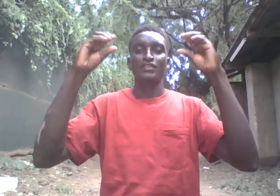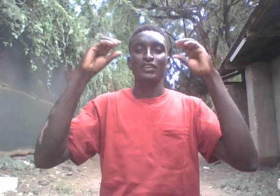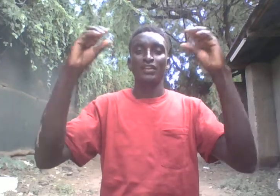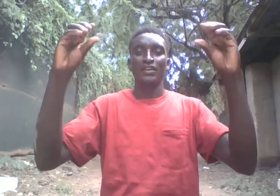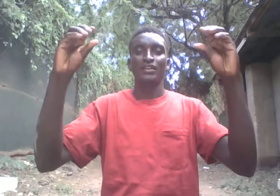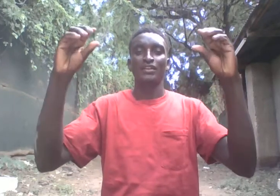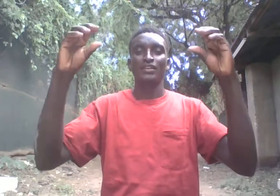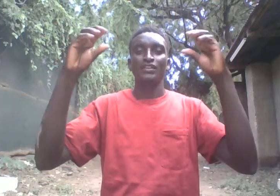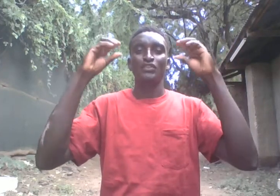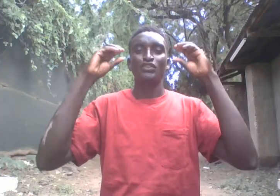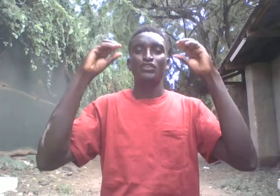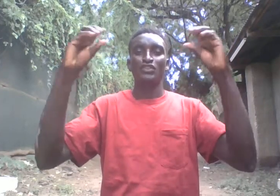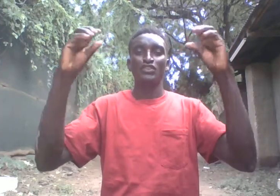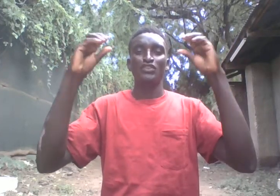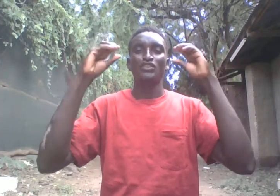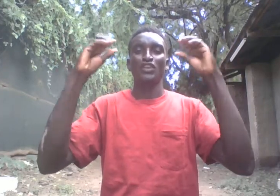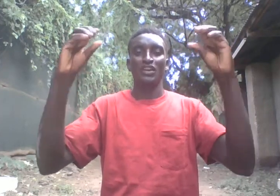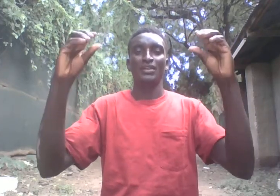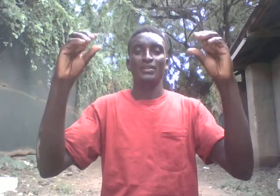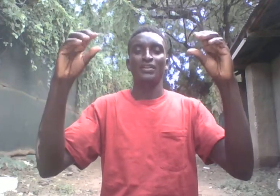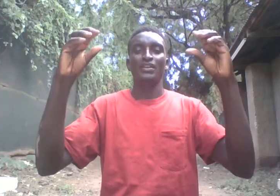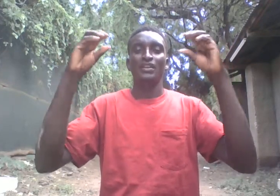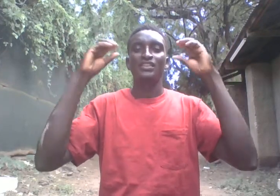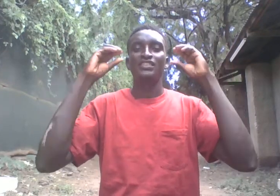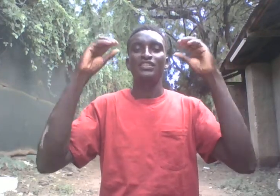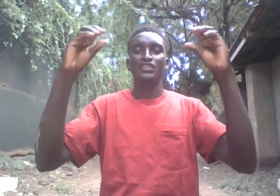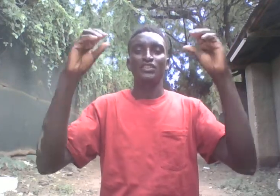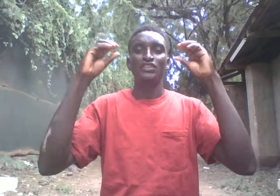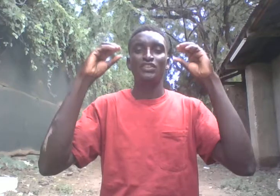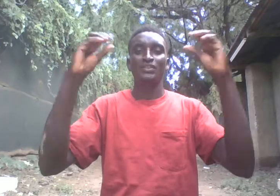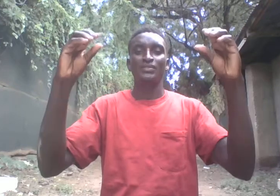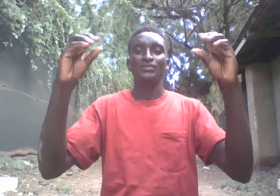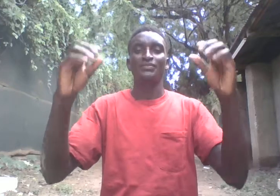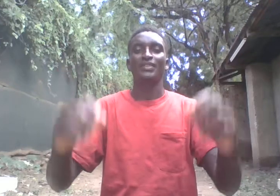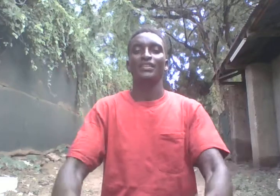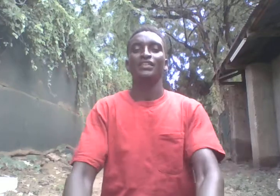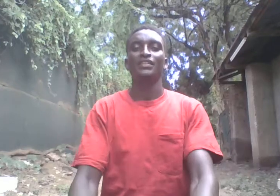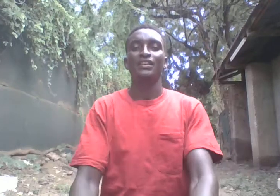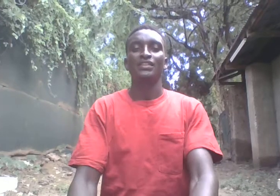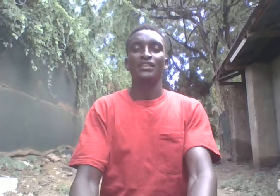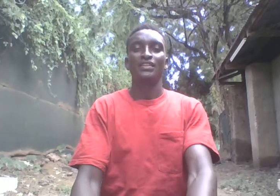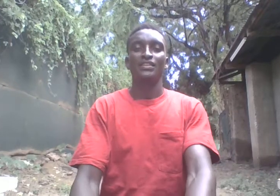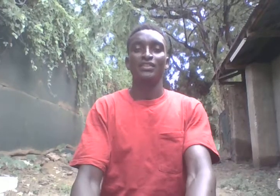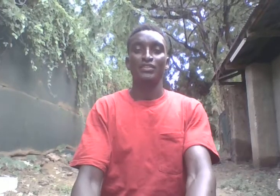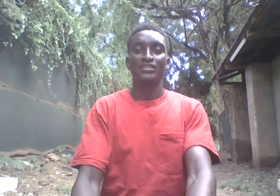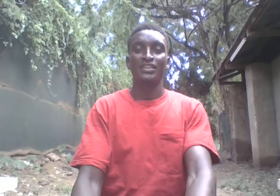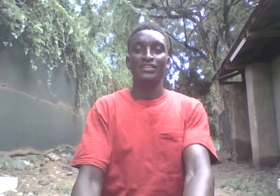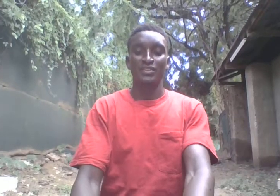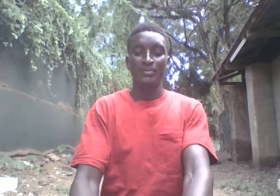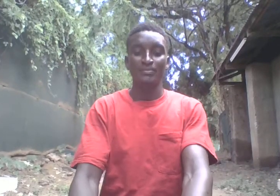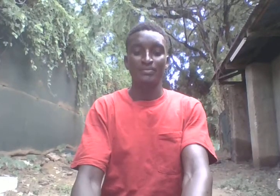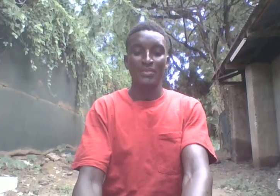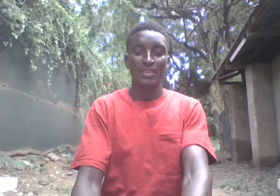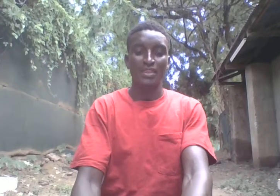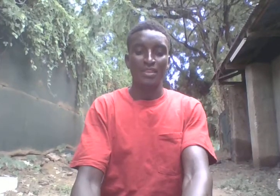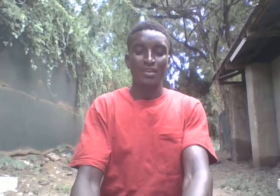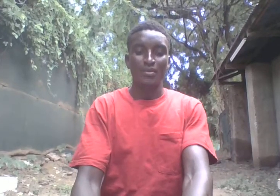Lecturer. Teacher. Teach. These ones are the same. We